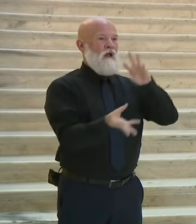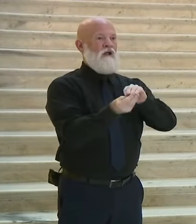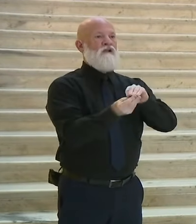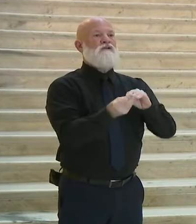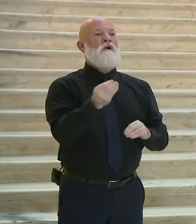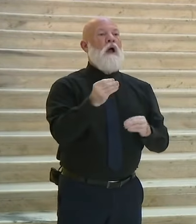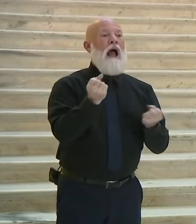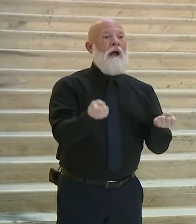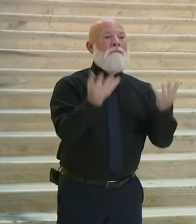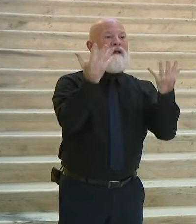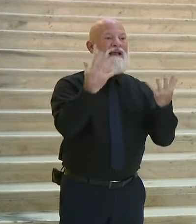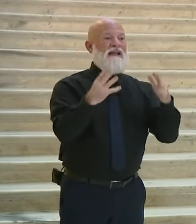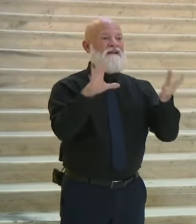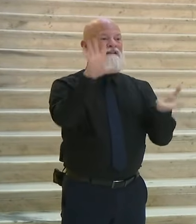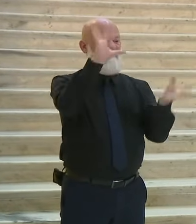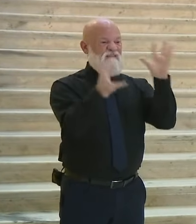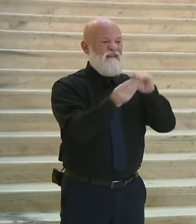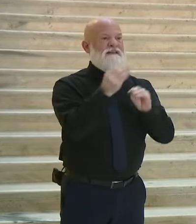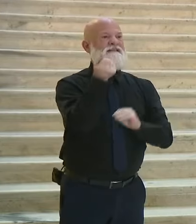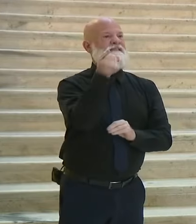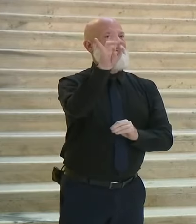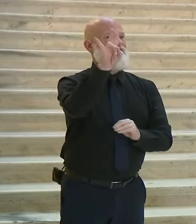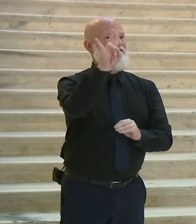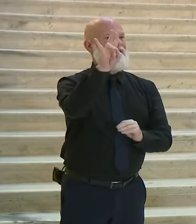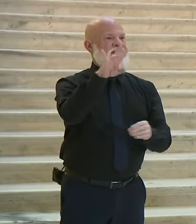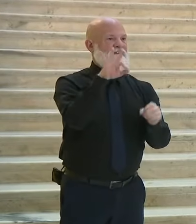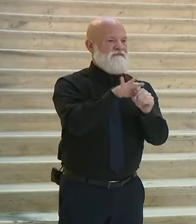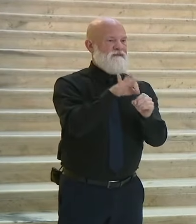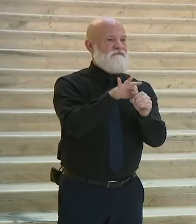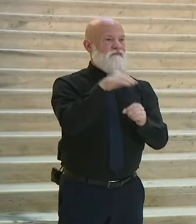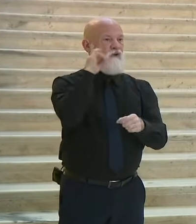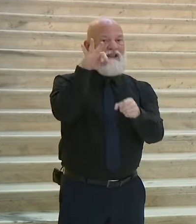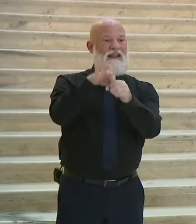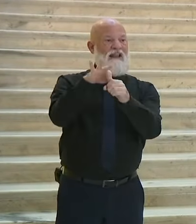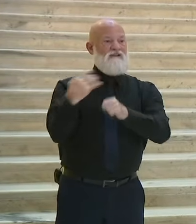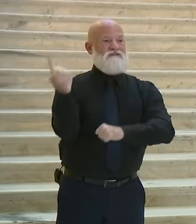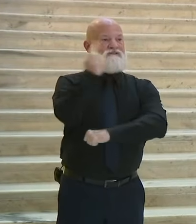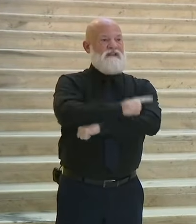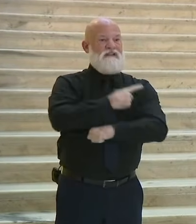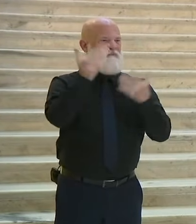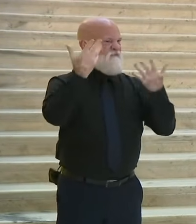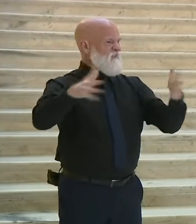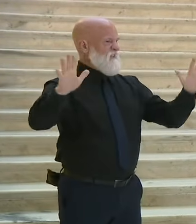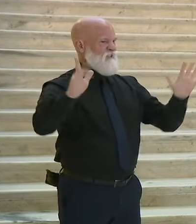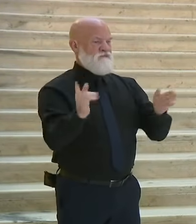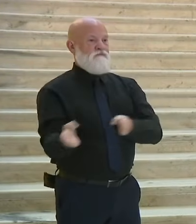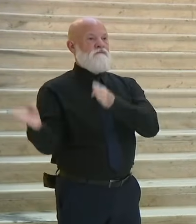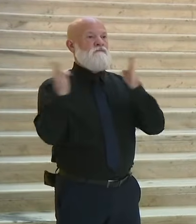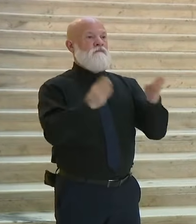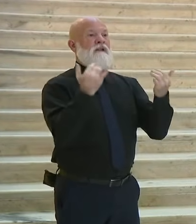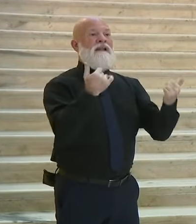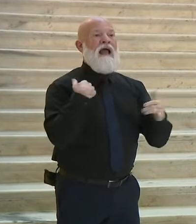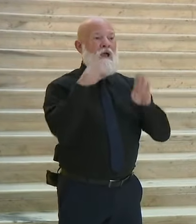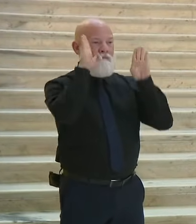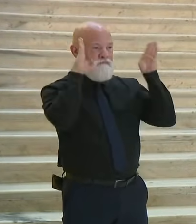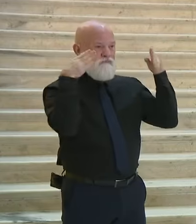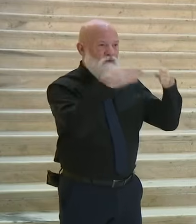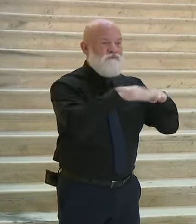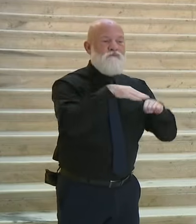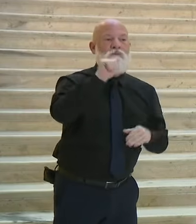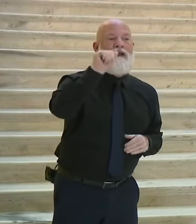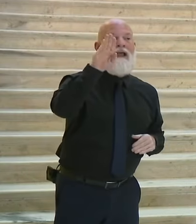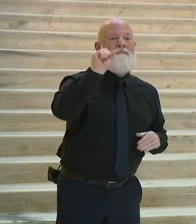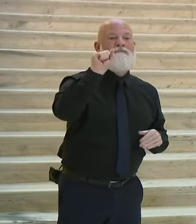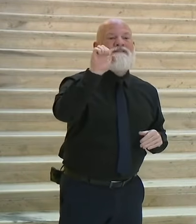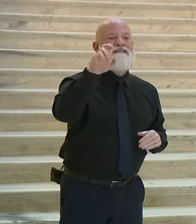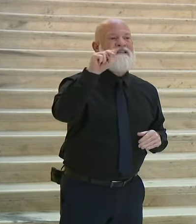ballots, and they are partway through their absentee ballots. Now, they've done some things that I don't think we would have said to do. Like yesterday,